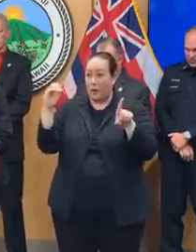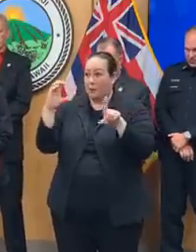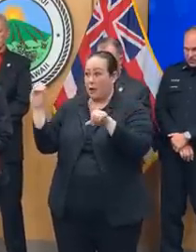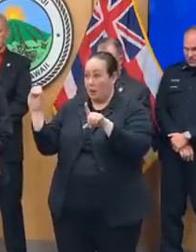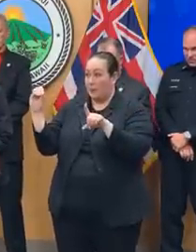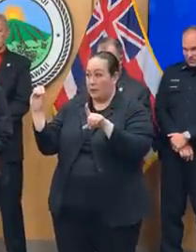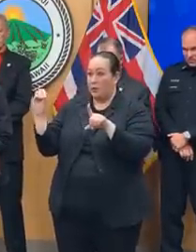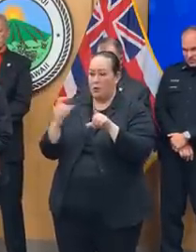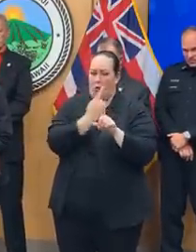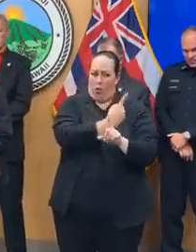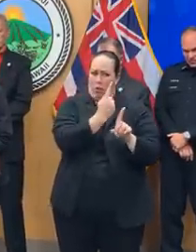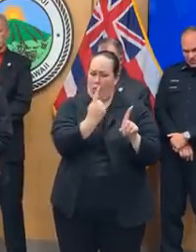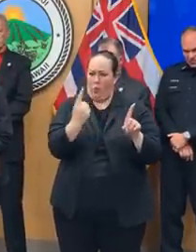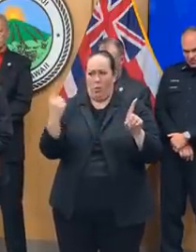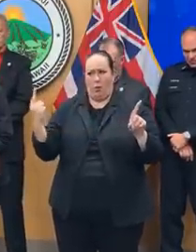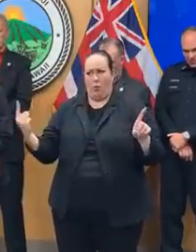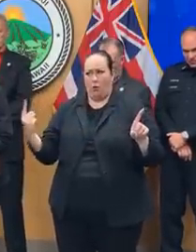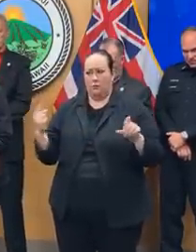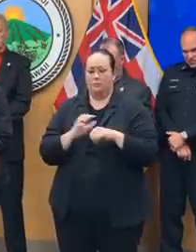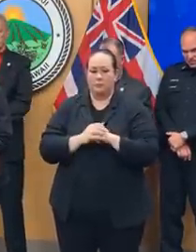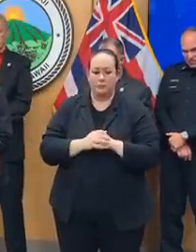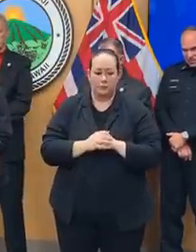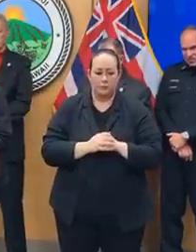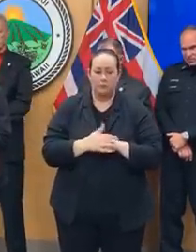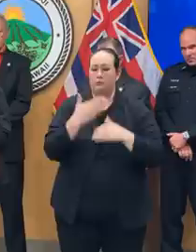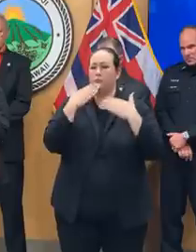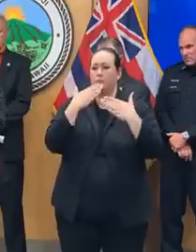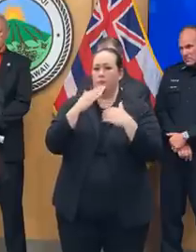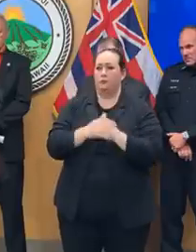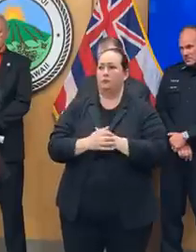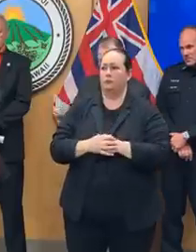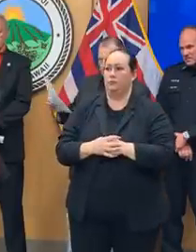in attendance. Mahalo nui, and I will start.